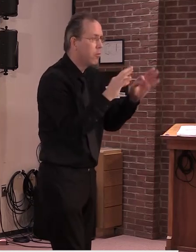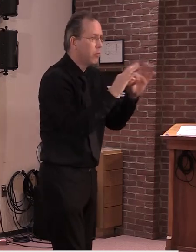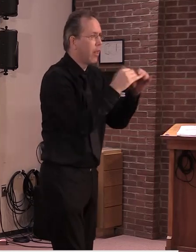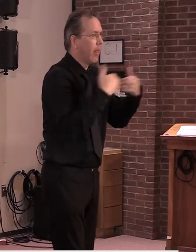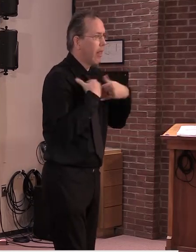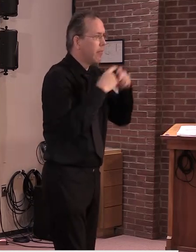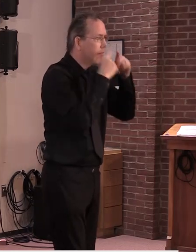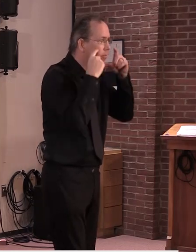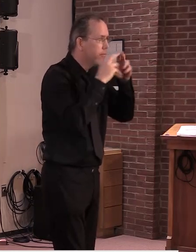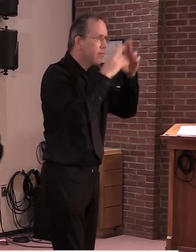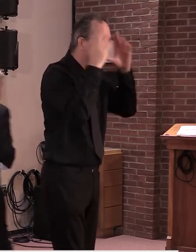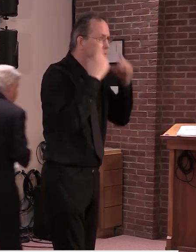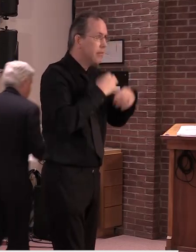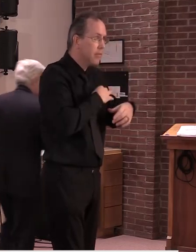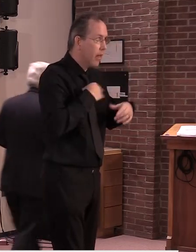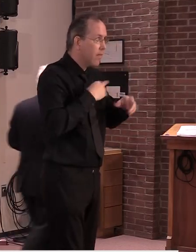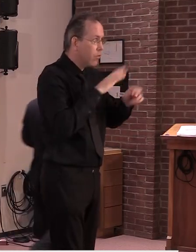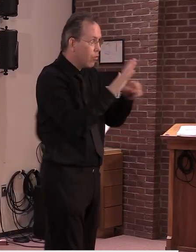Thank you.